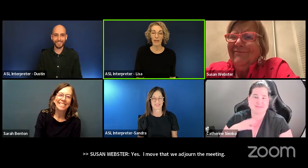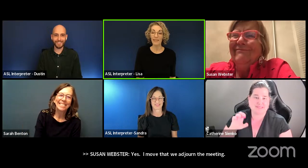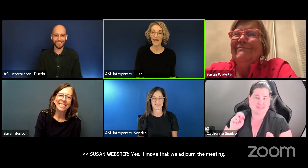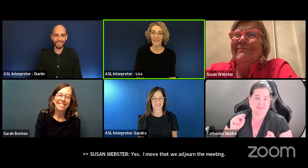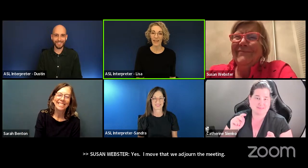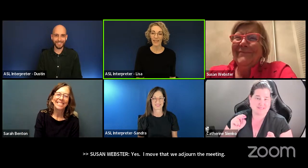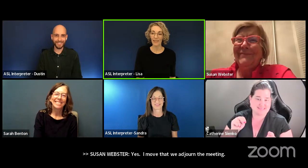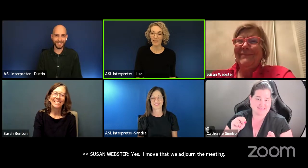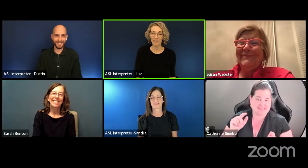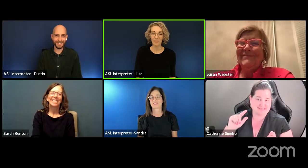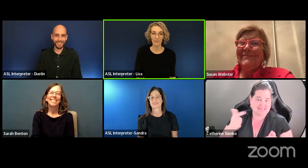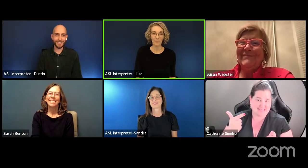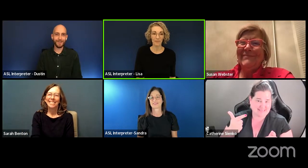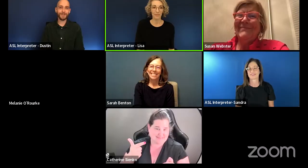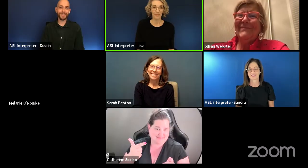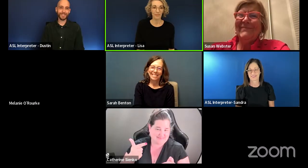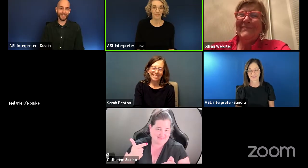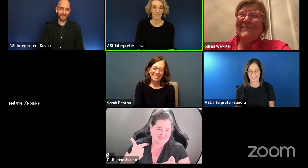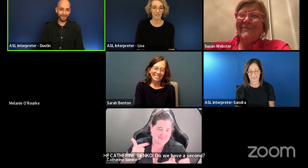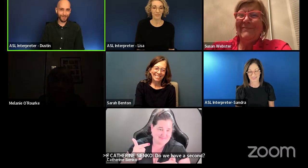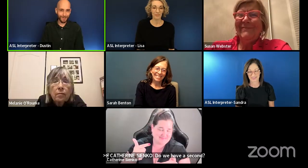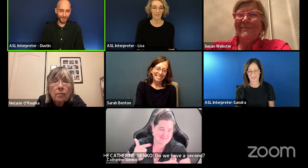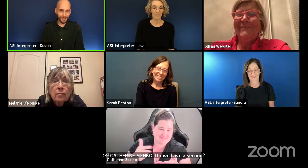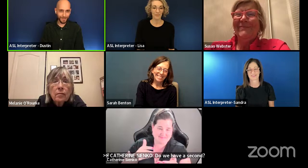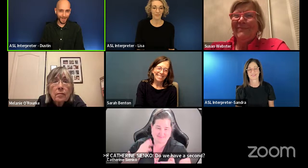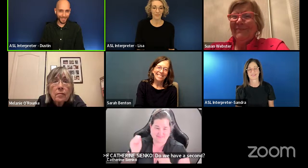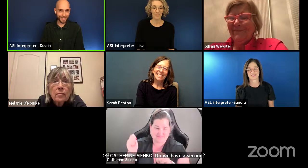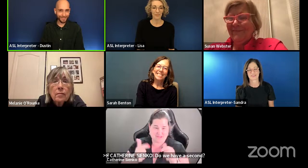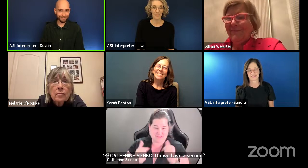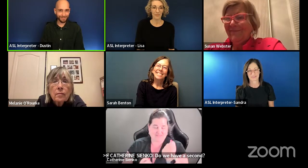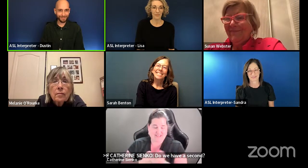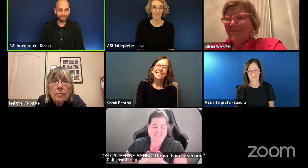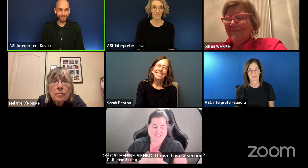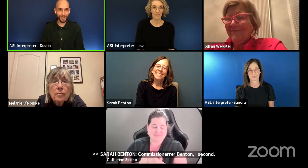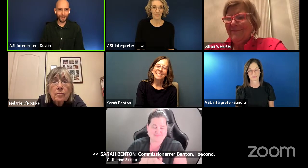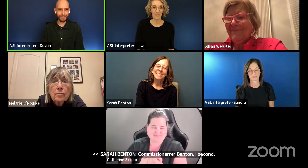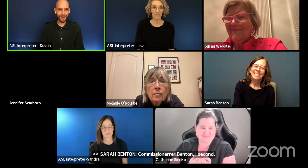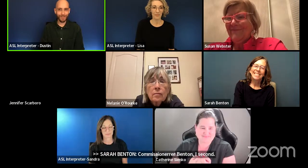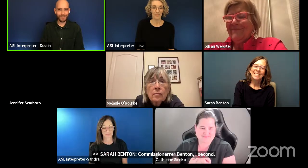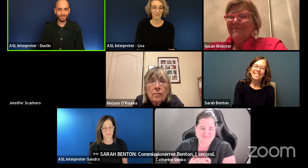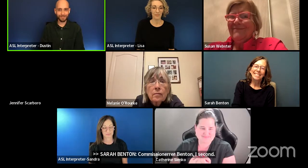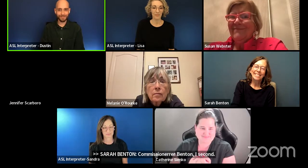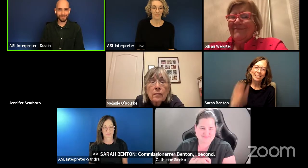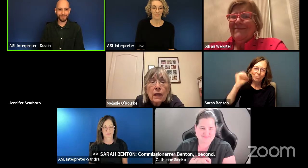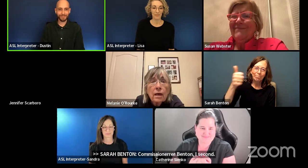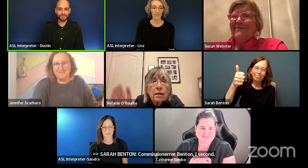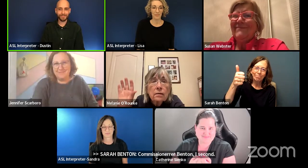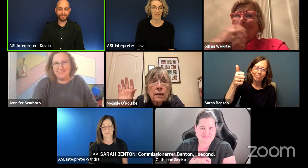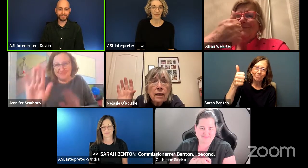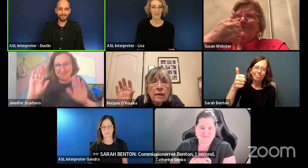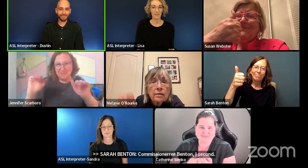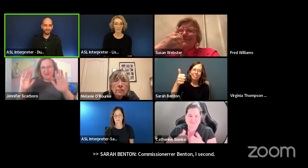Commissioner Benton, I second. We have a second from Commissioner Benton. All in favor?